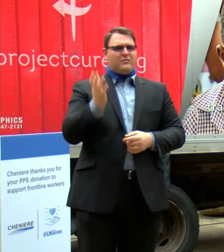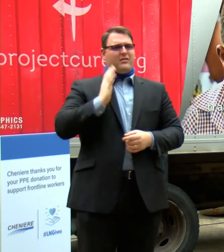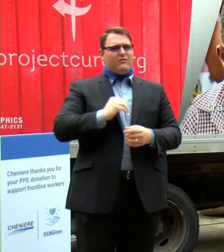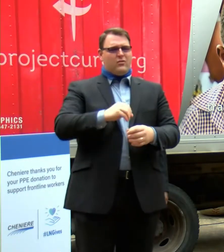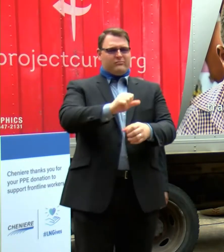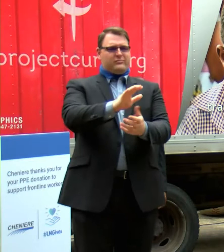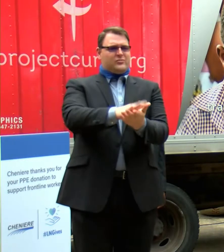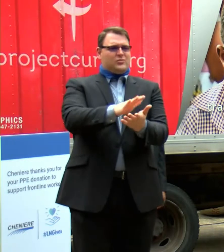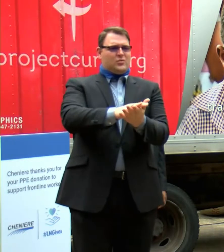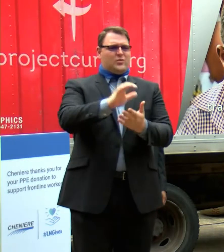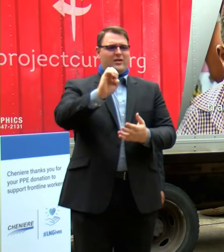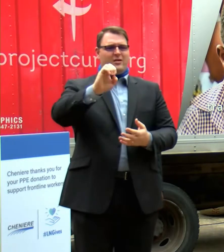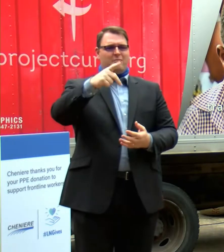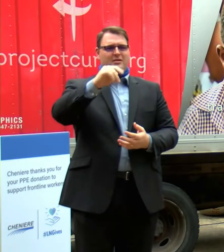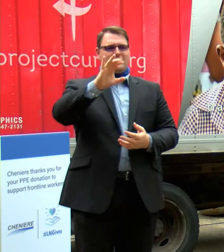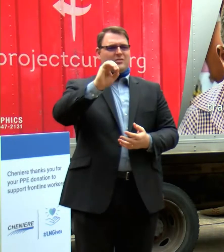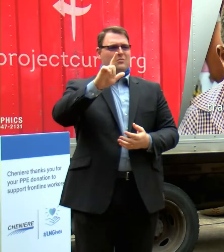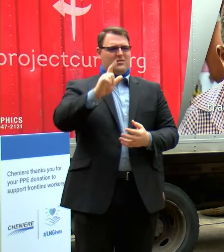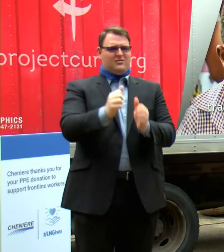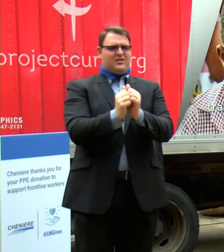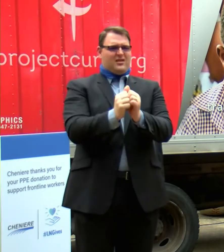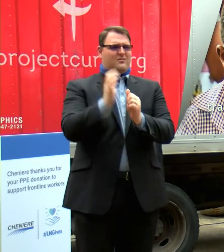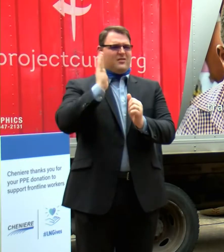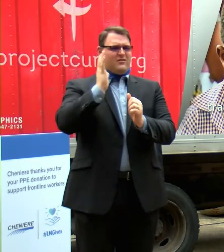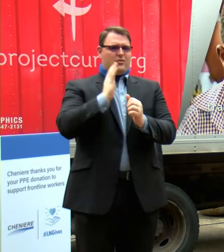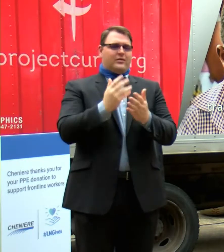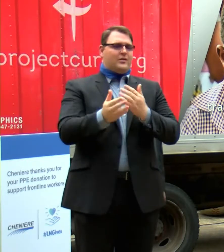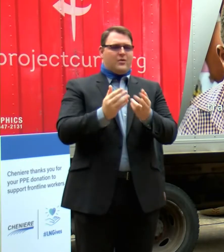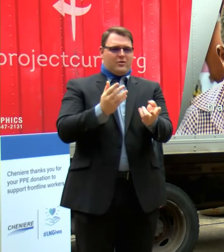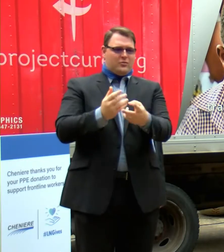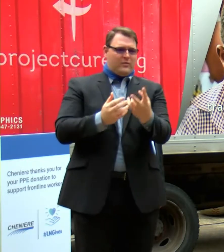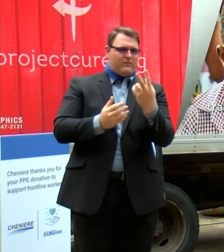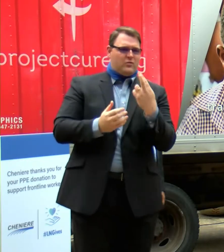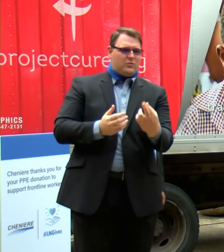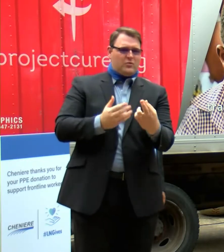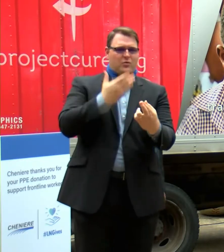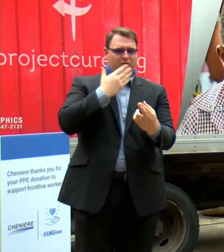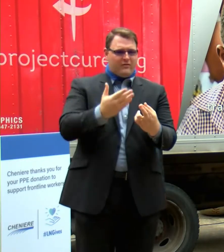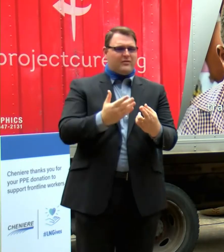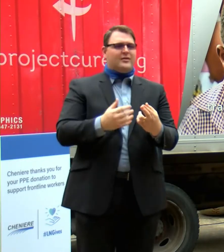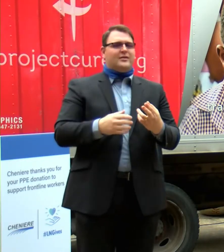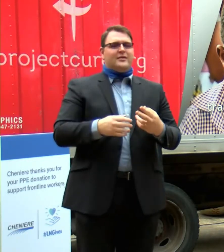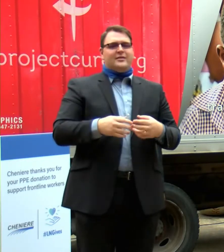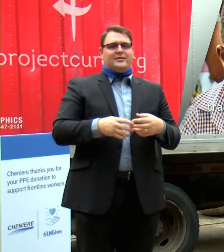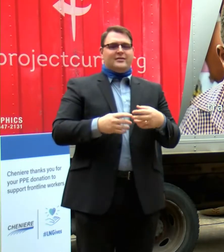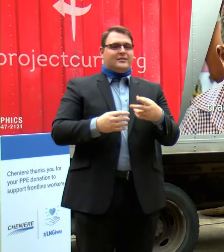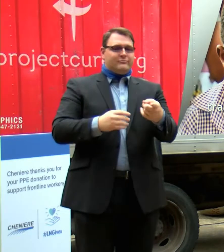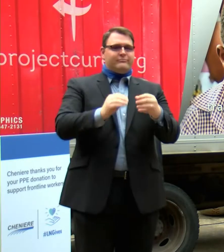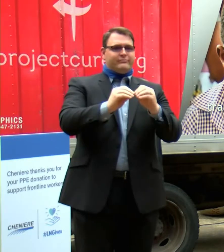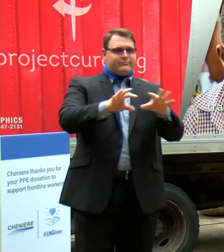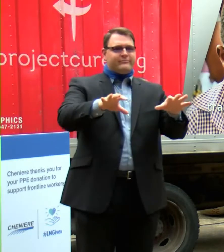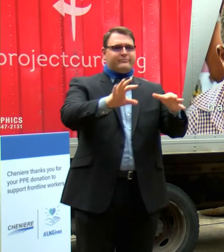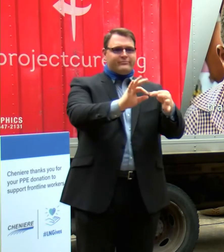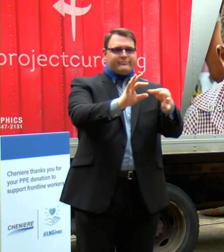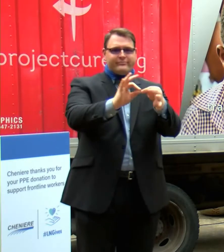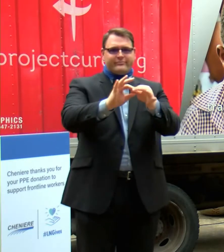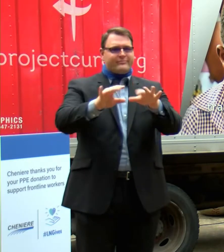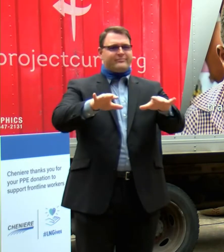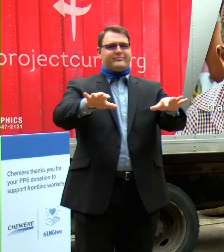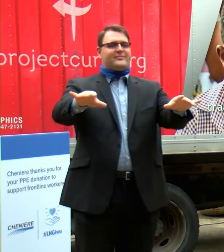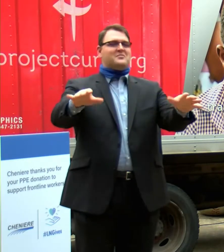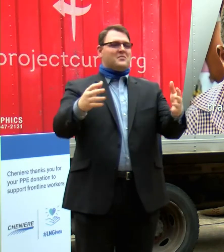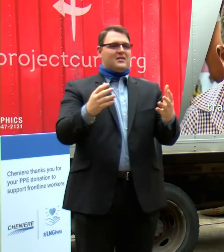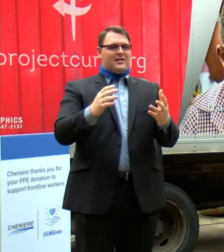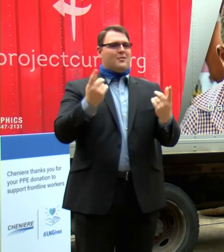good friends. And Juan Carlos had reached out. Anyway, you tell 2 friends, and so on and so on. Well, Wiley